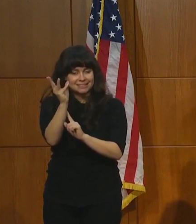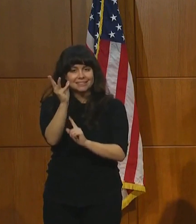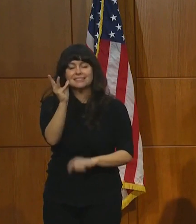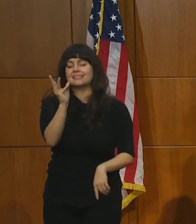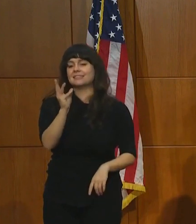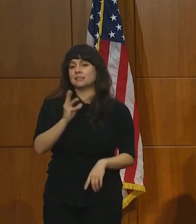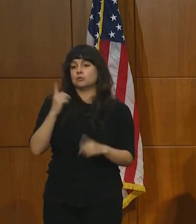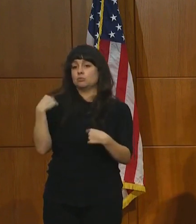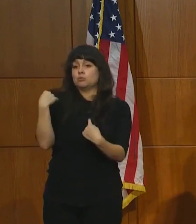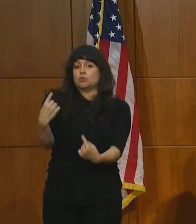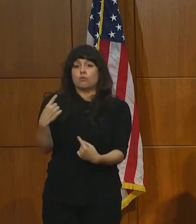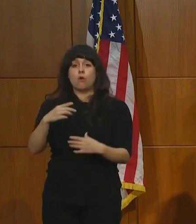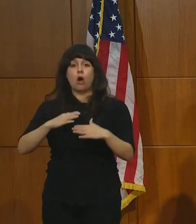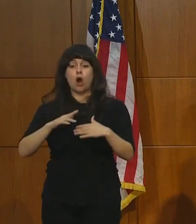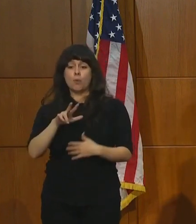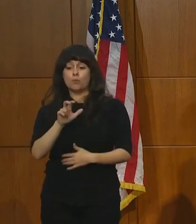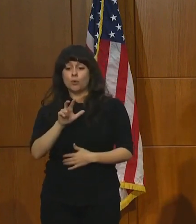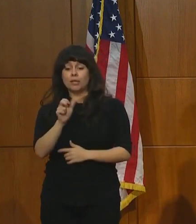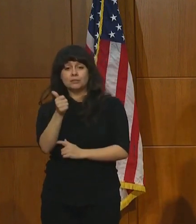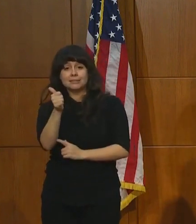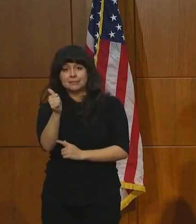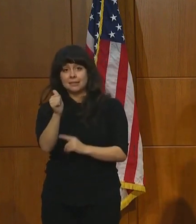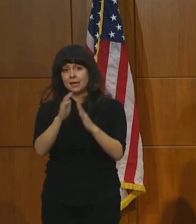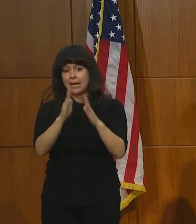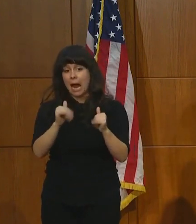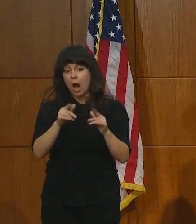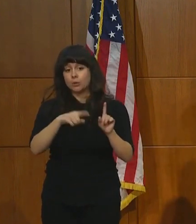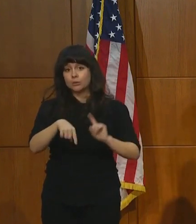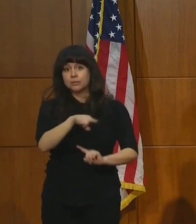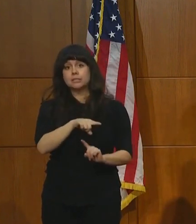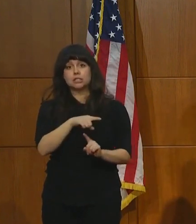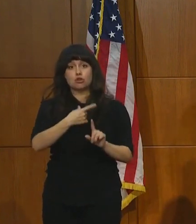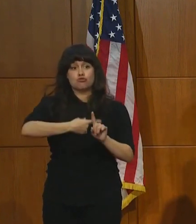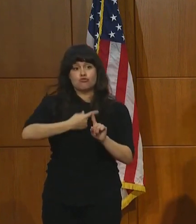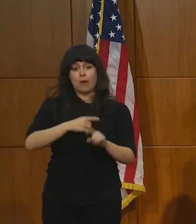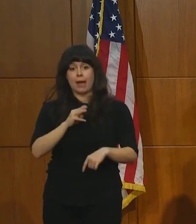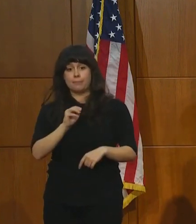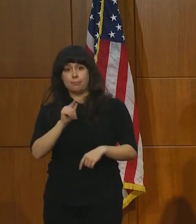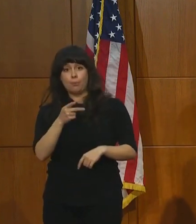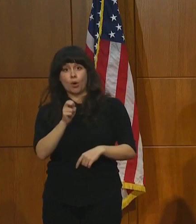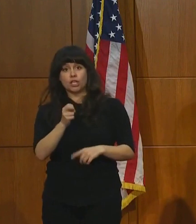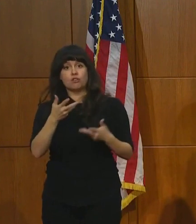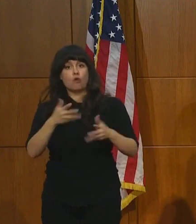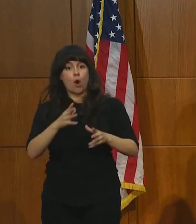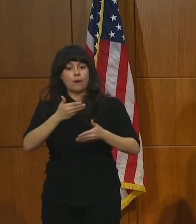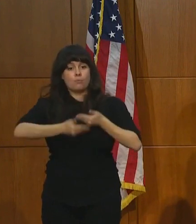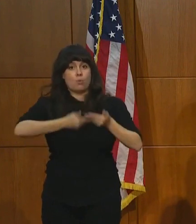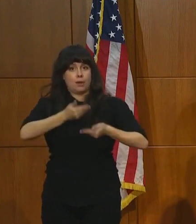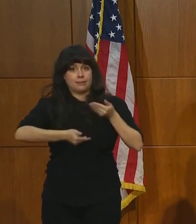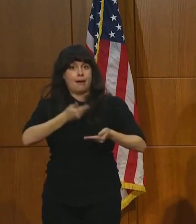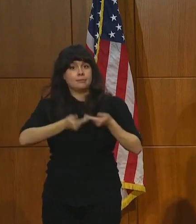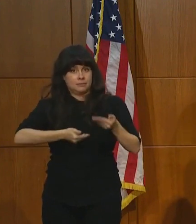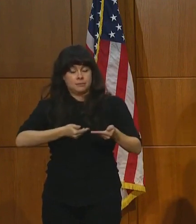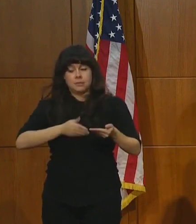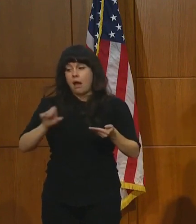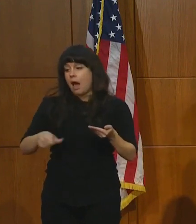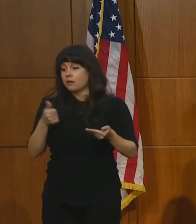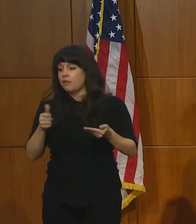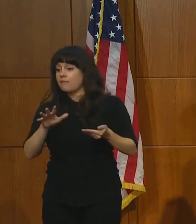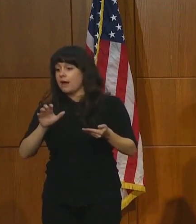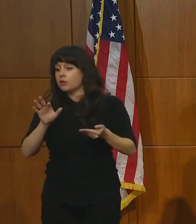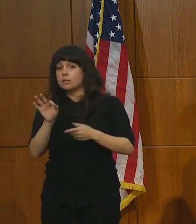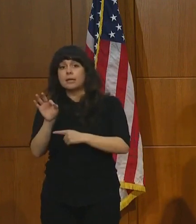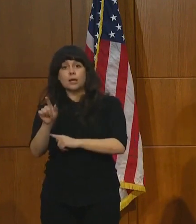So far, 310 households' rent or mortgage have been processed, and another